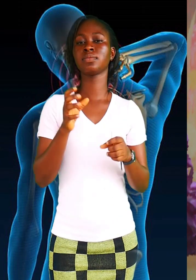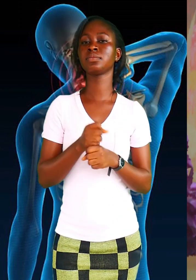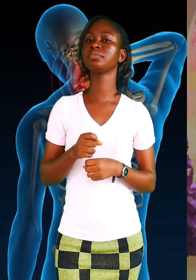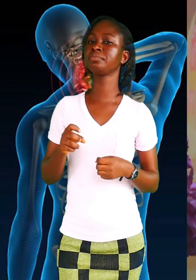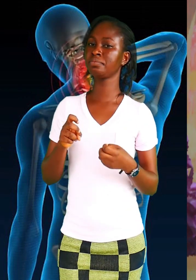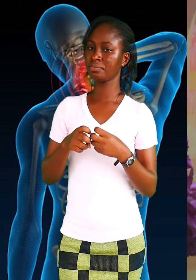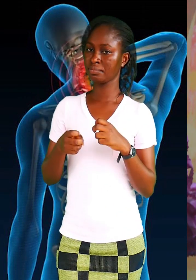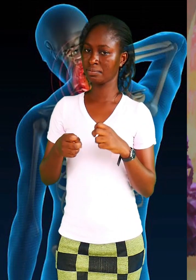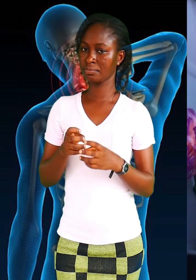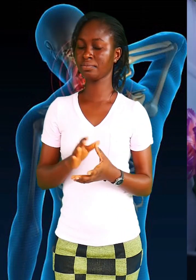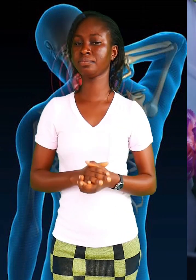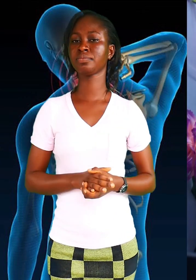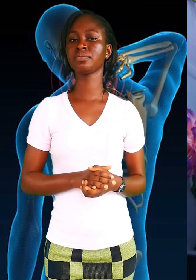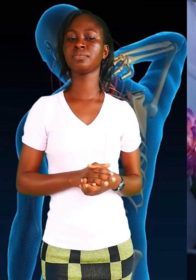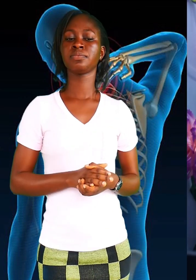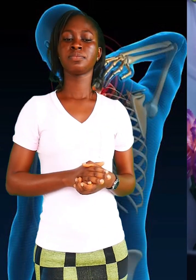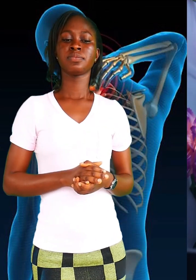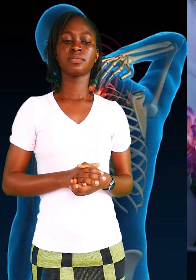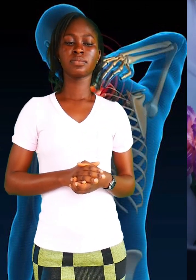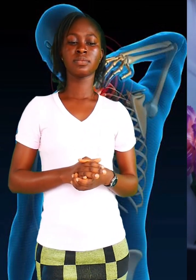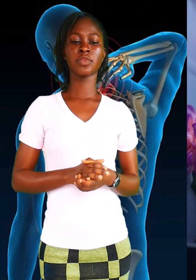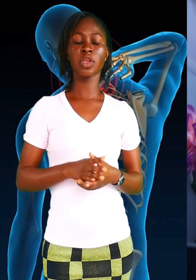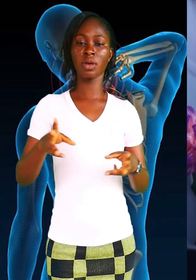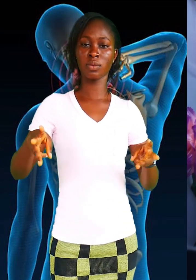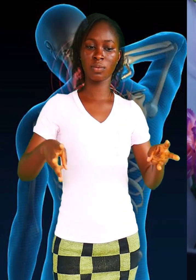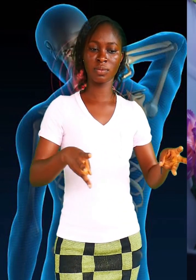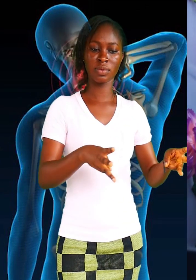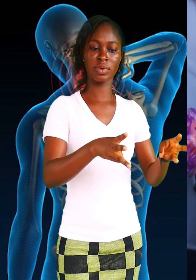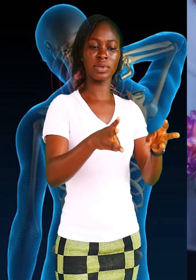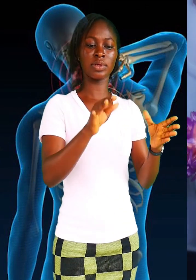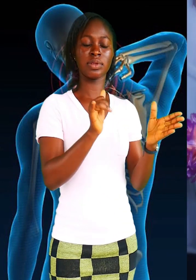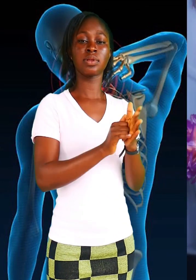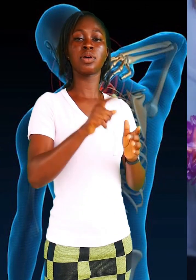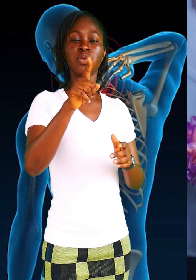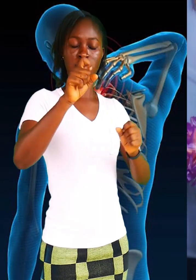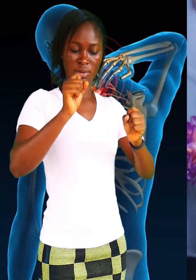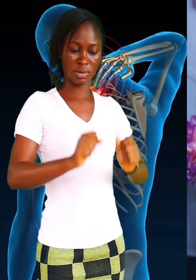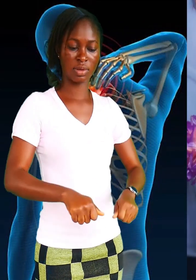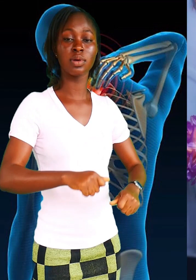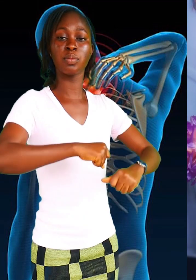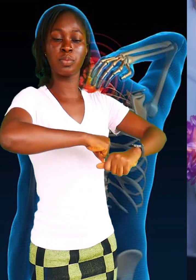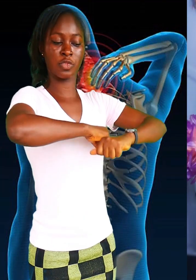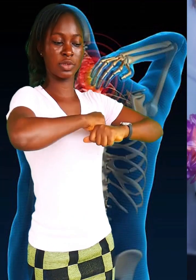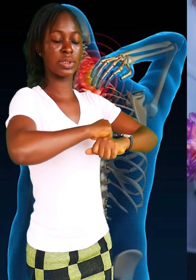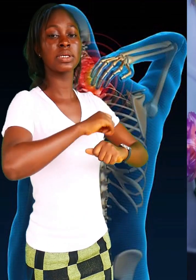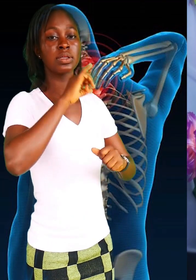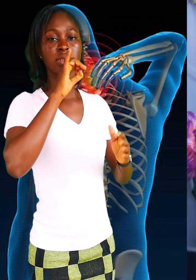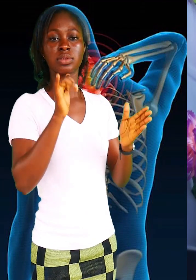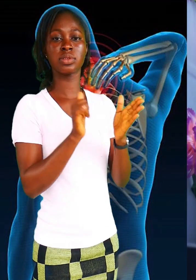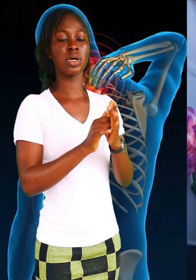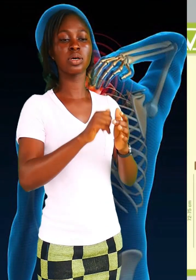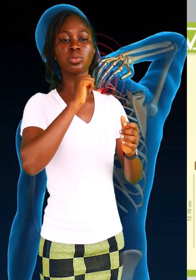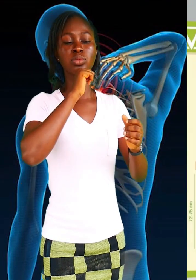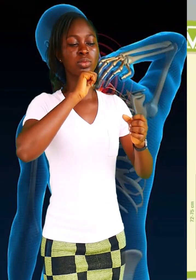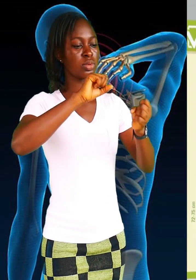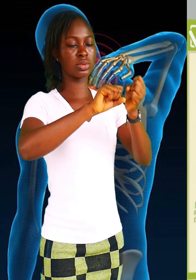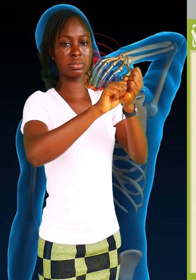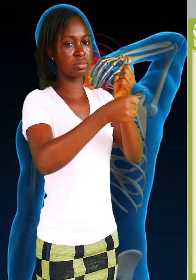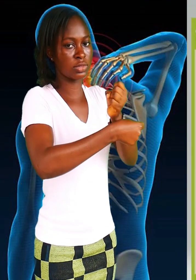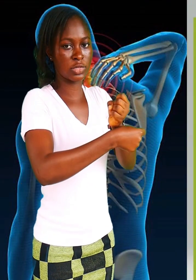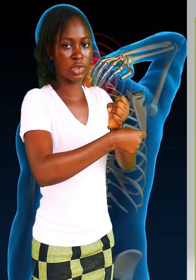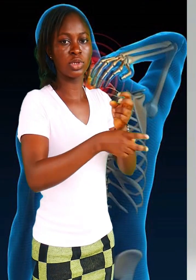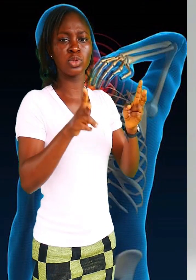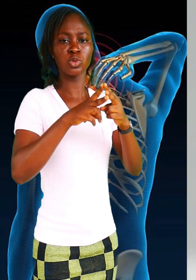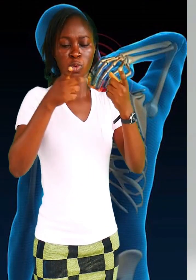se enwe na kwaye be fa so a enwe so ne se wo be hye se enyi mfiri ba bi e wo no ene ma kye ro se se wo tena